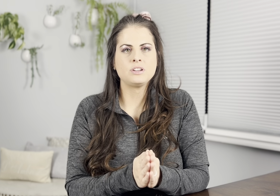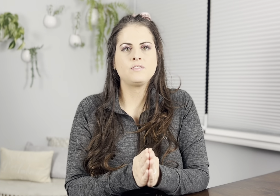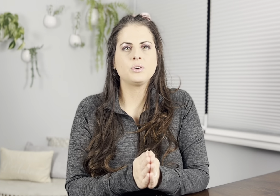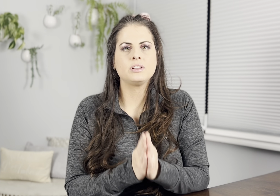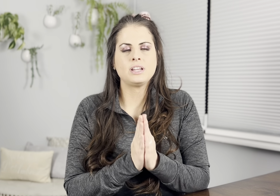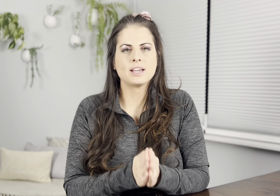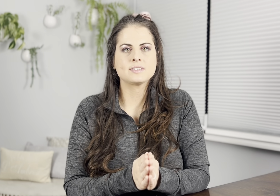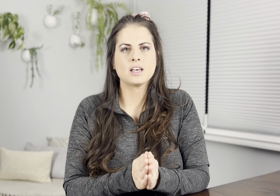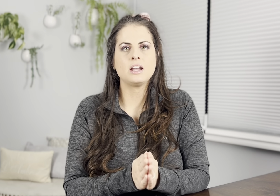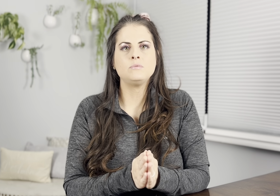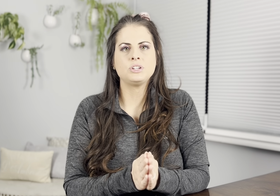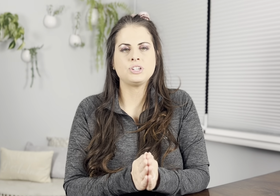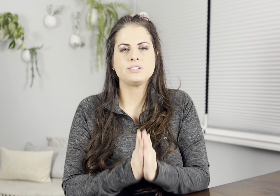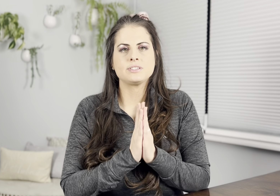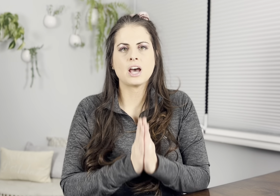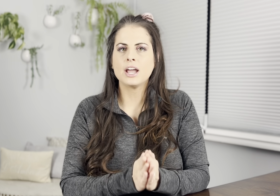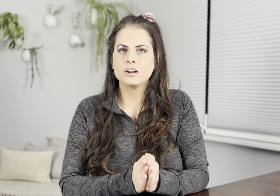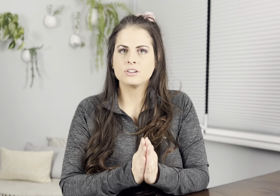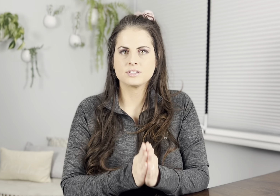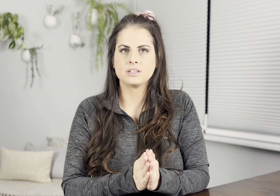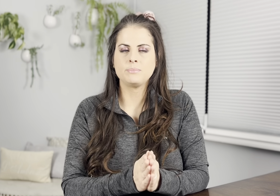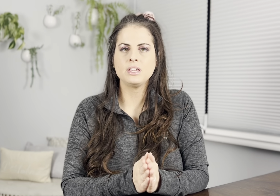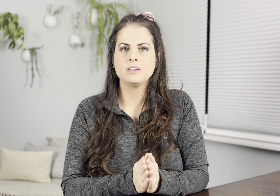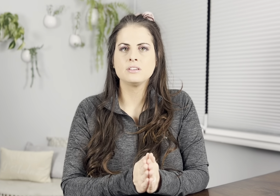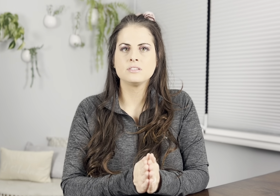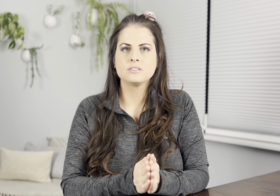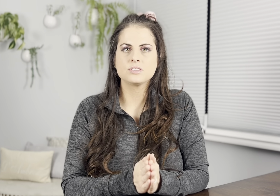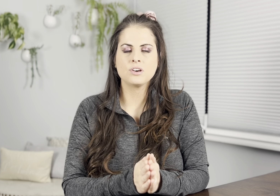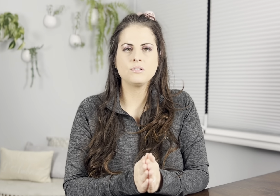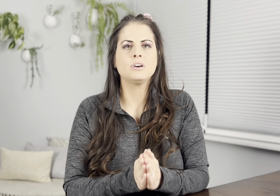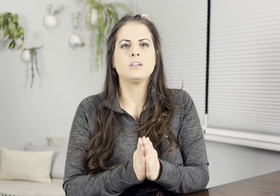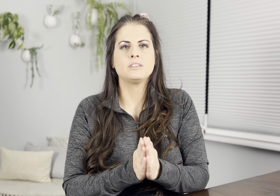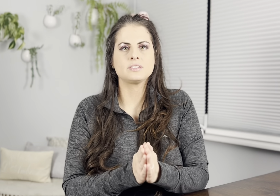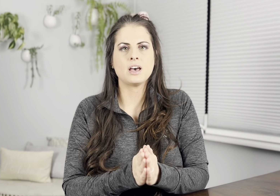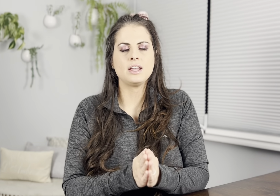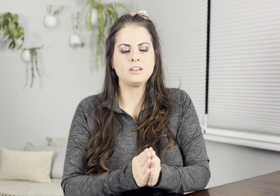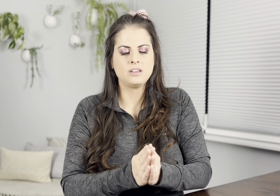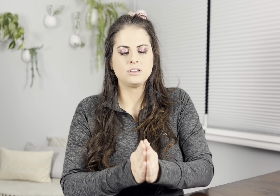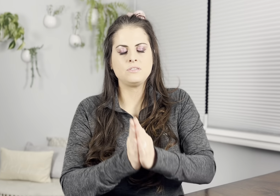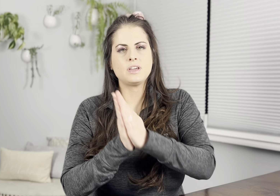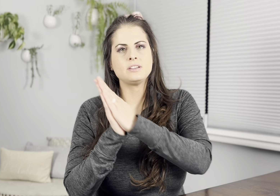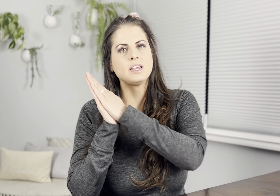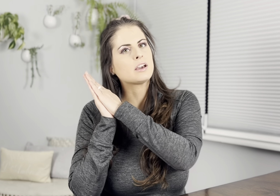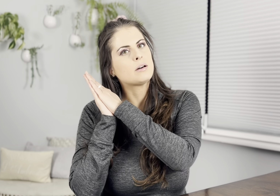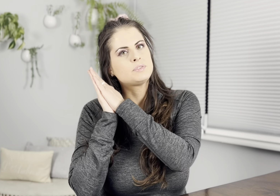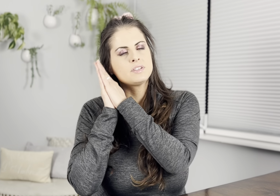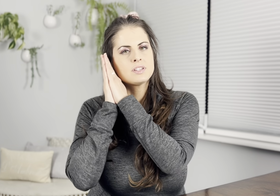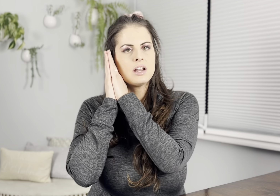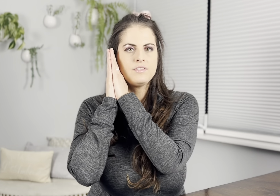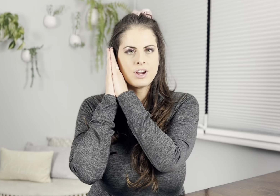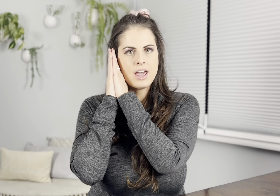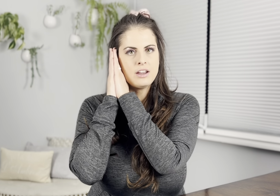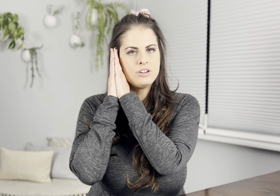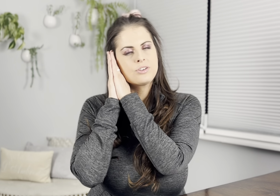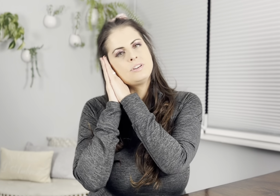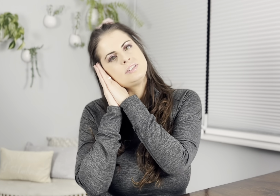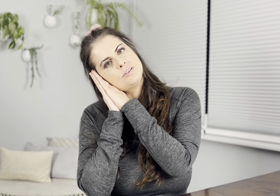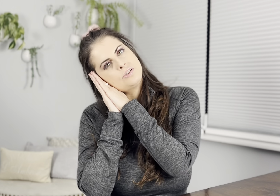for the next sign, which is tired or sleepy. So the sign you then take up to the side of your head, and you're going to tilt your